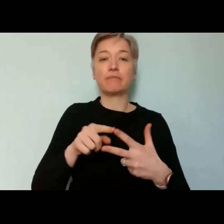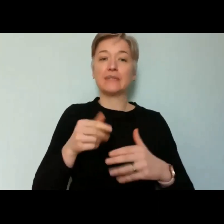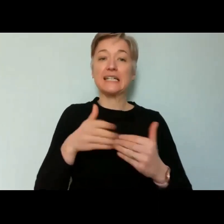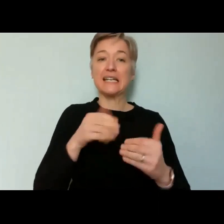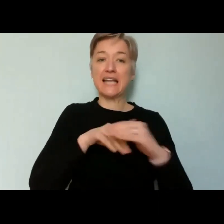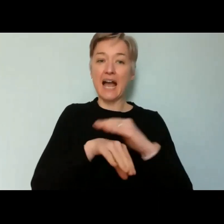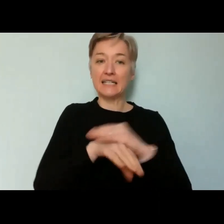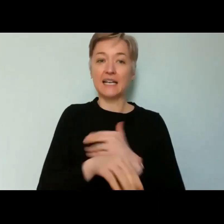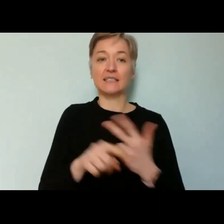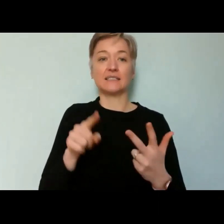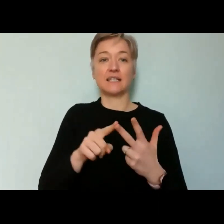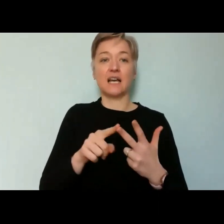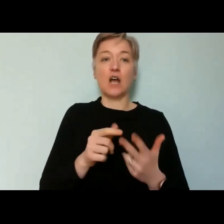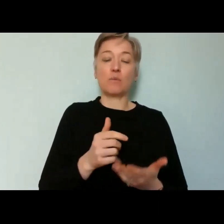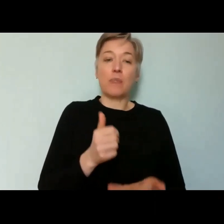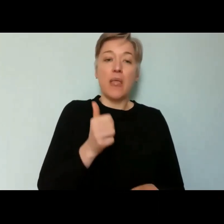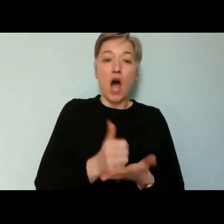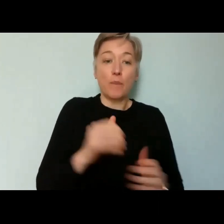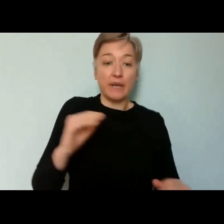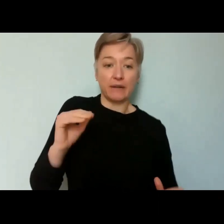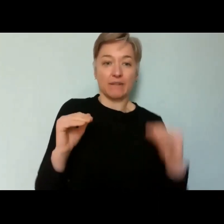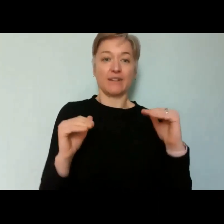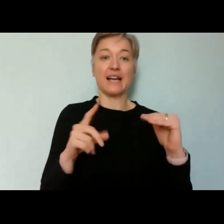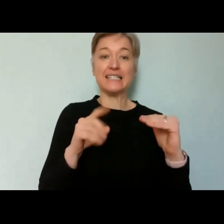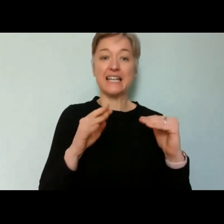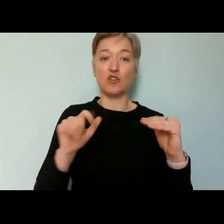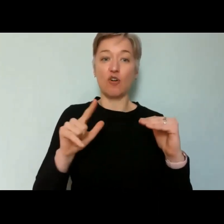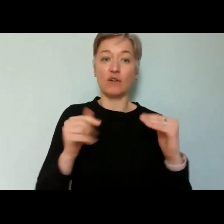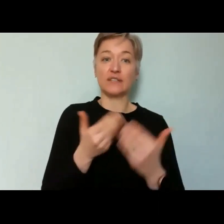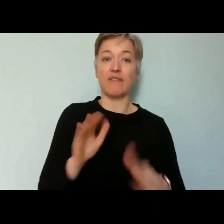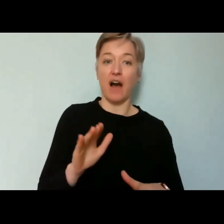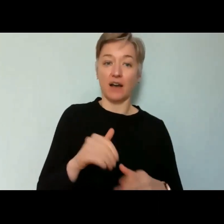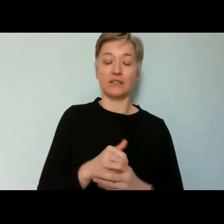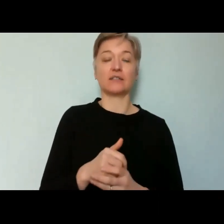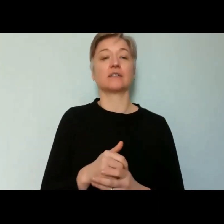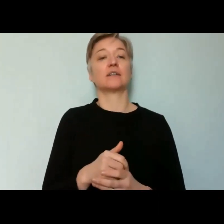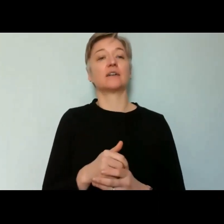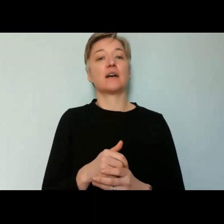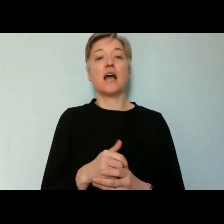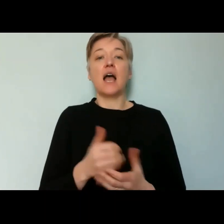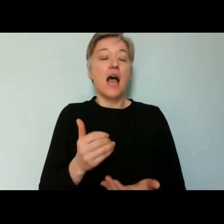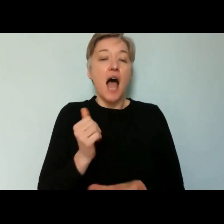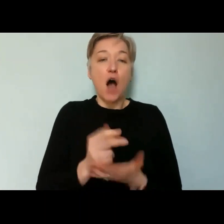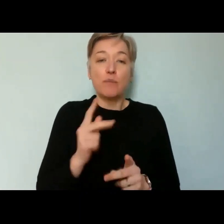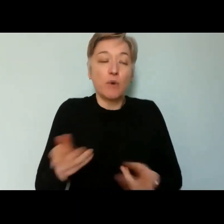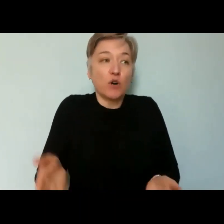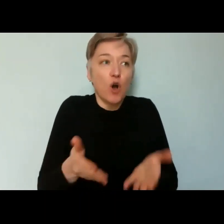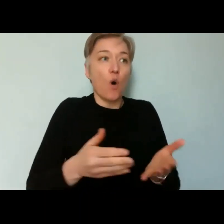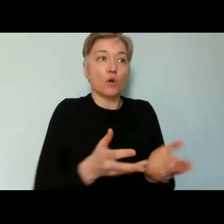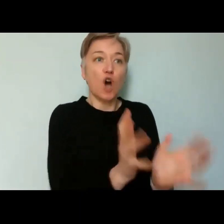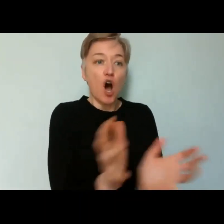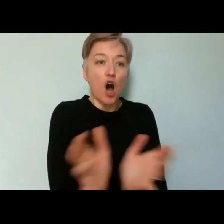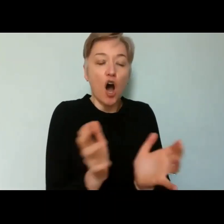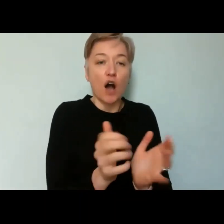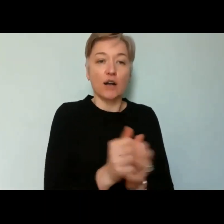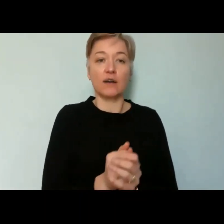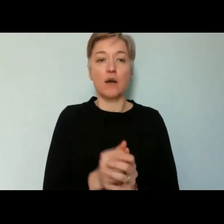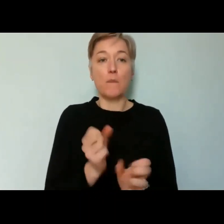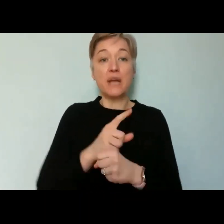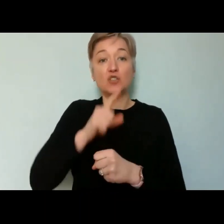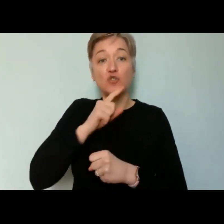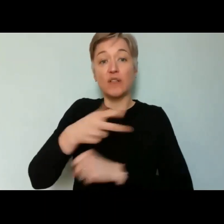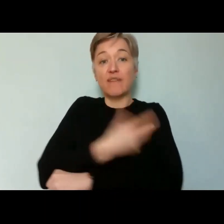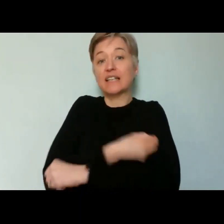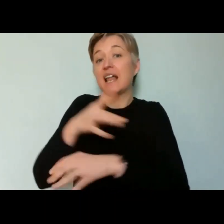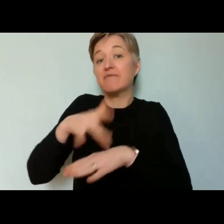digital divide, providing the facts and the figures, getting people out there to talk about it, making it available in our communities. And